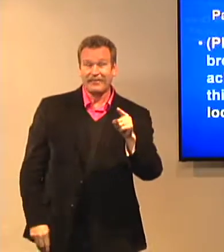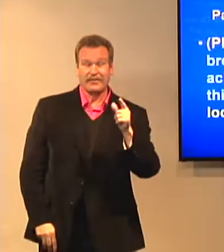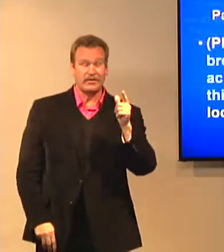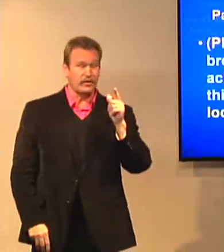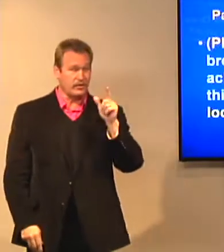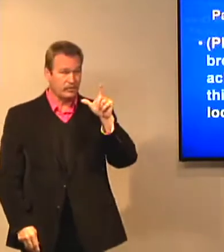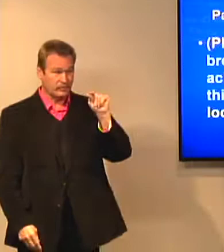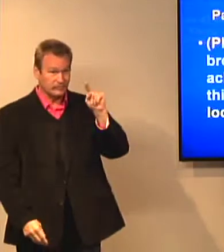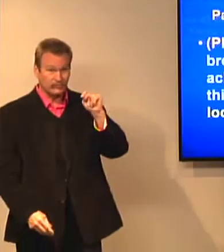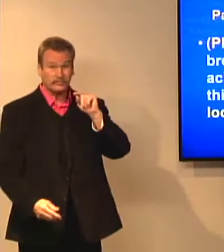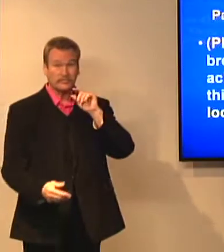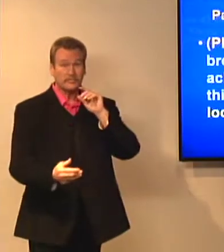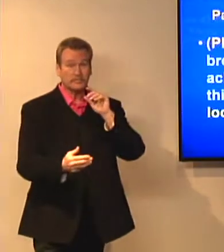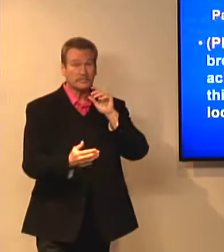know, not to look back.